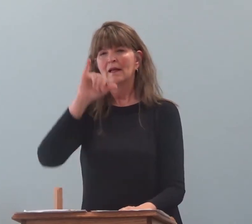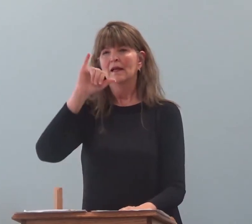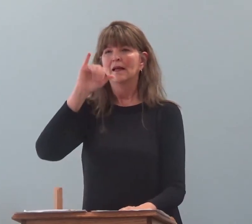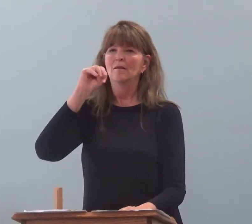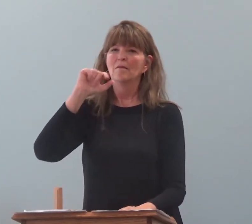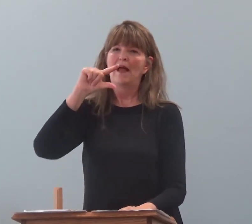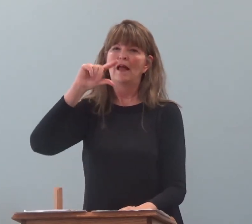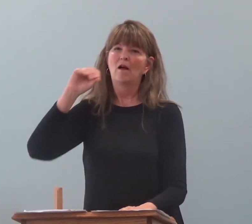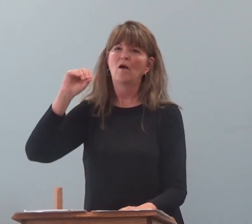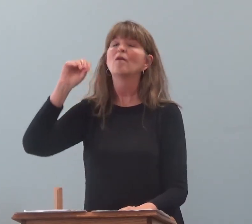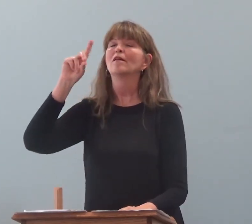the Imago